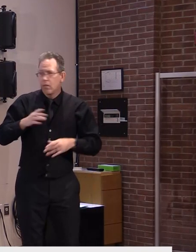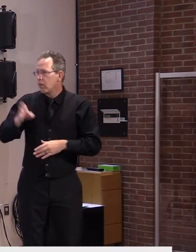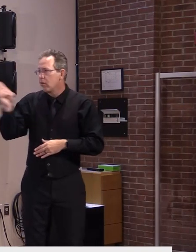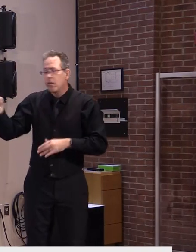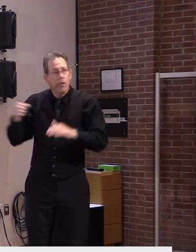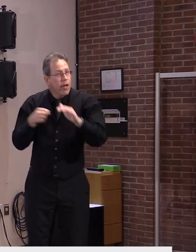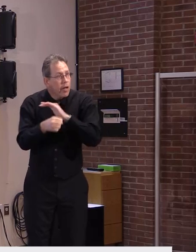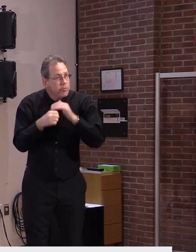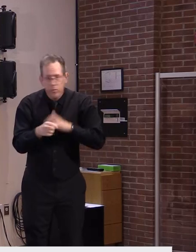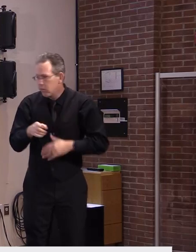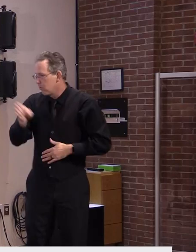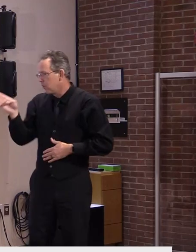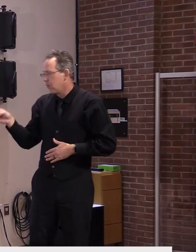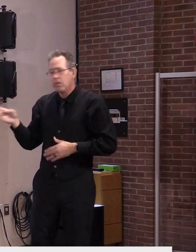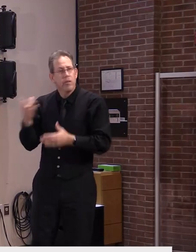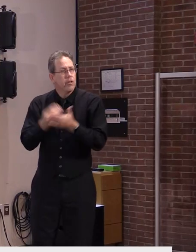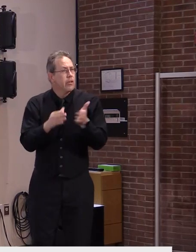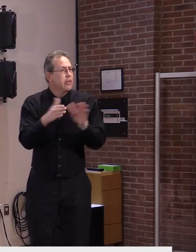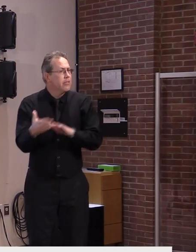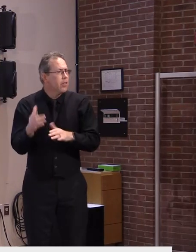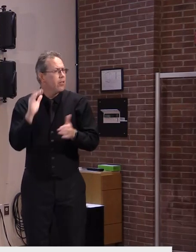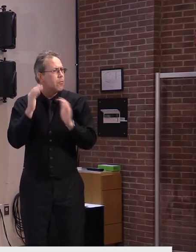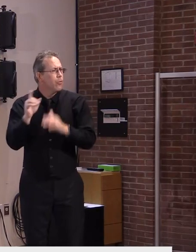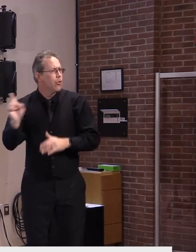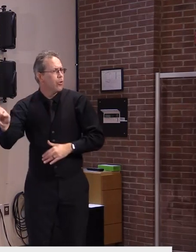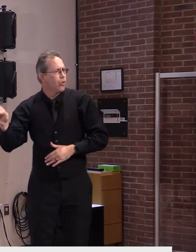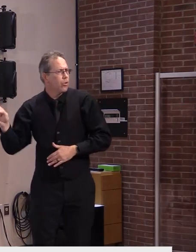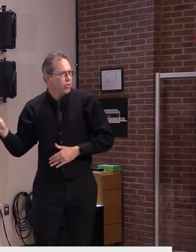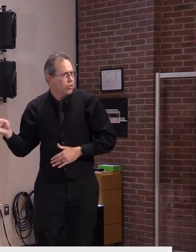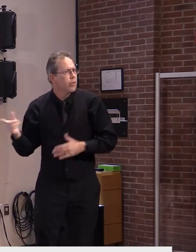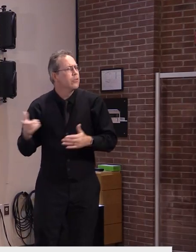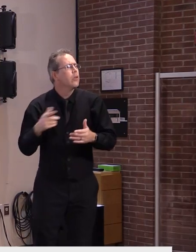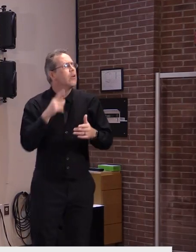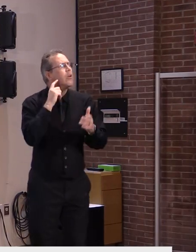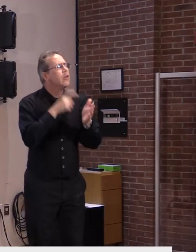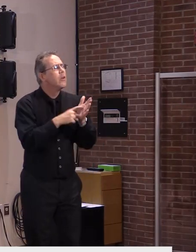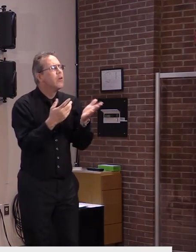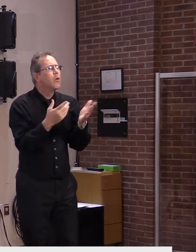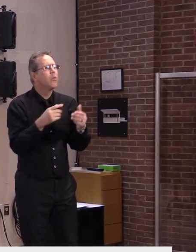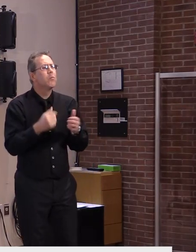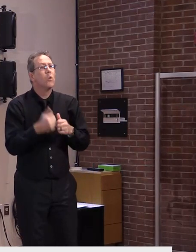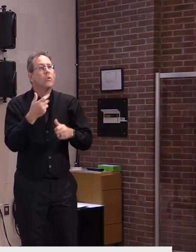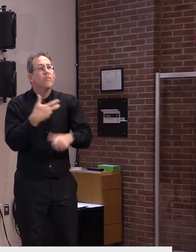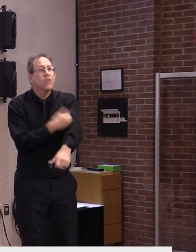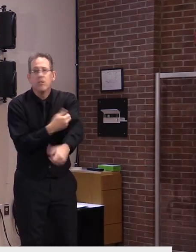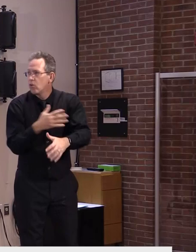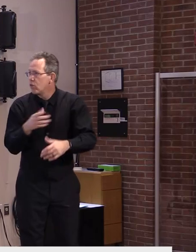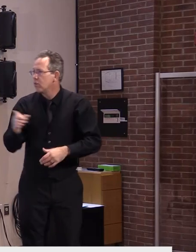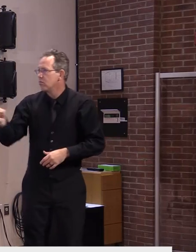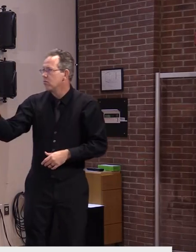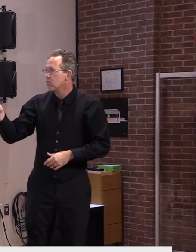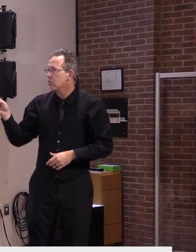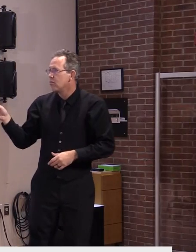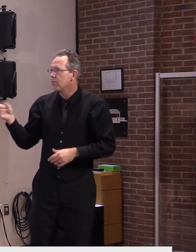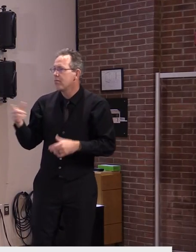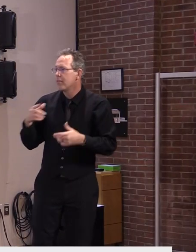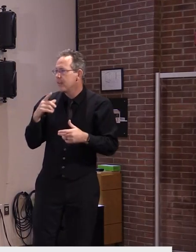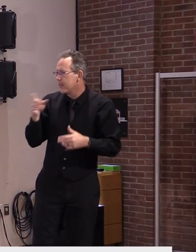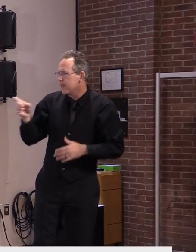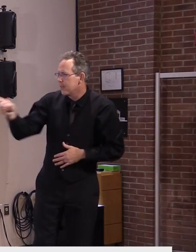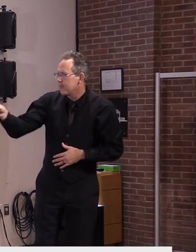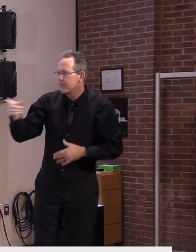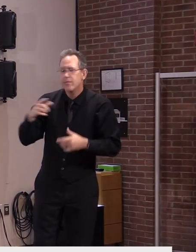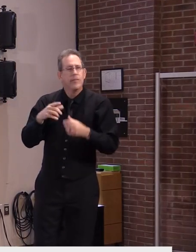continued to trend down. When we look at the next slide, which breaks that out by the most vaccinated states and the least vaccinated states, you continue to see that